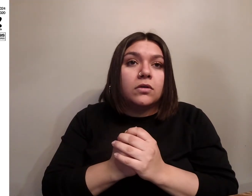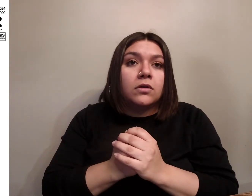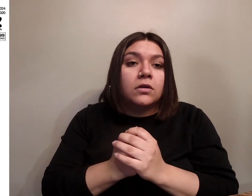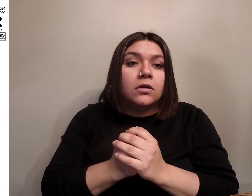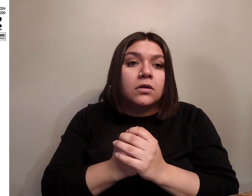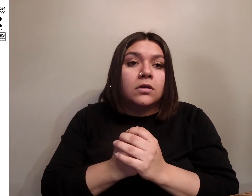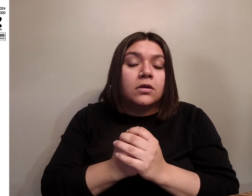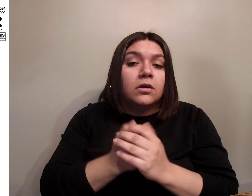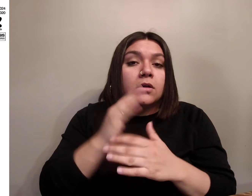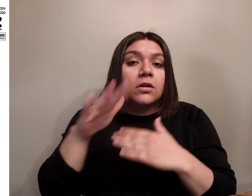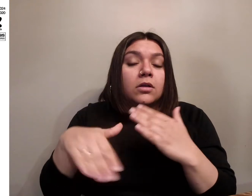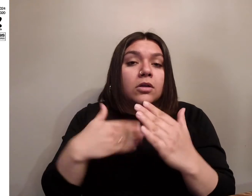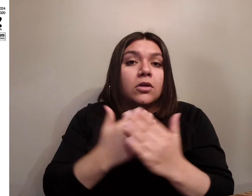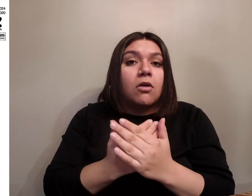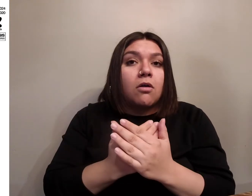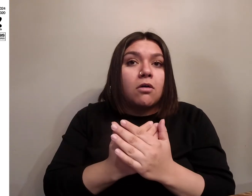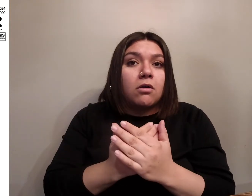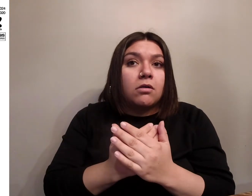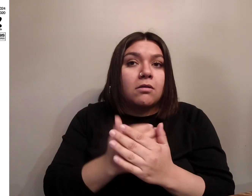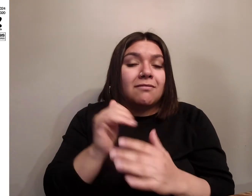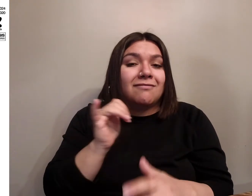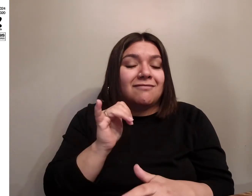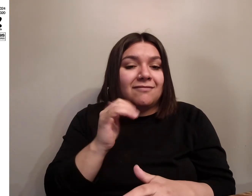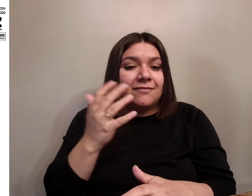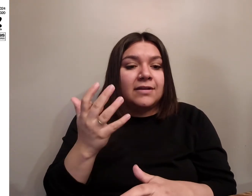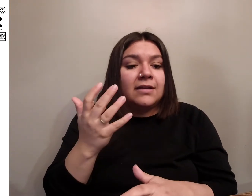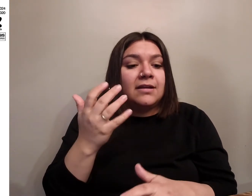they are all